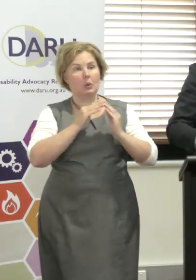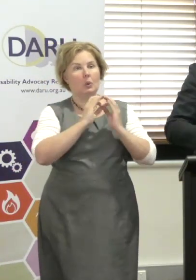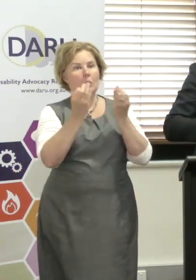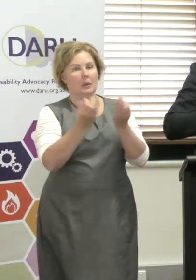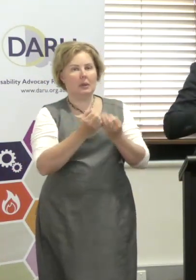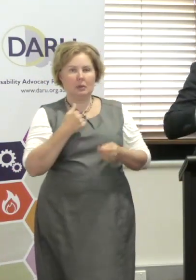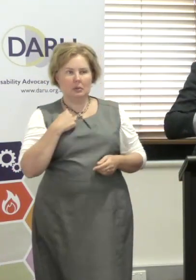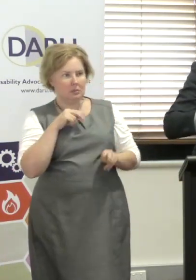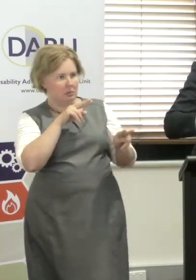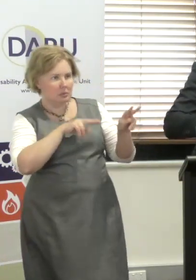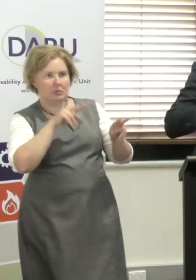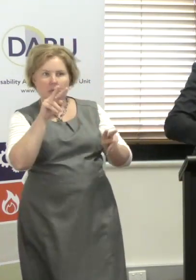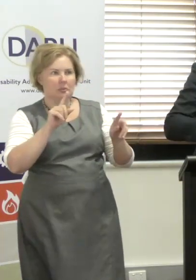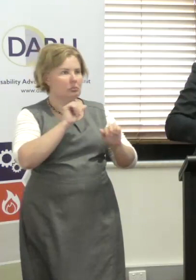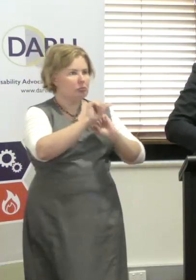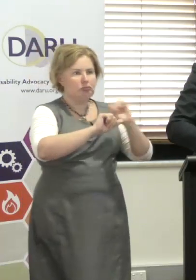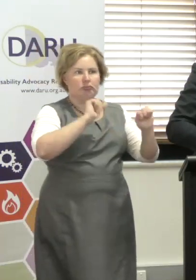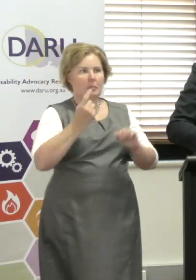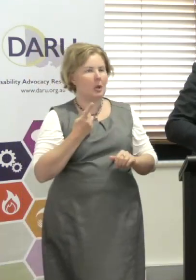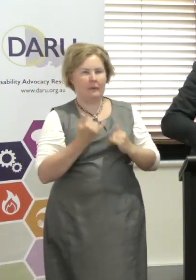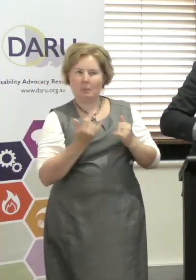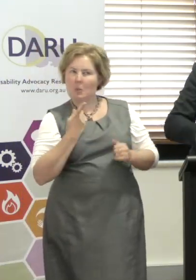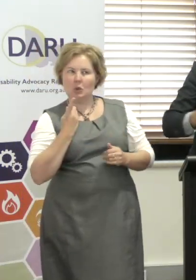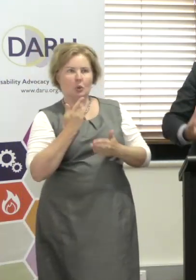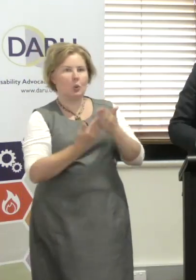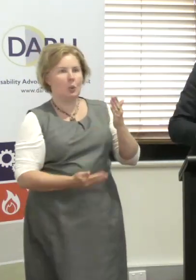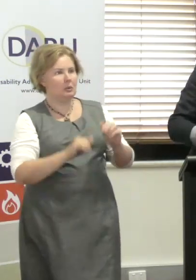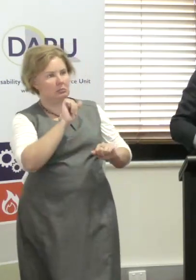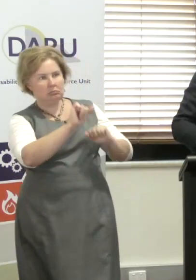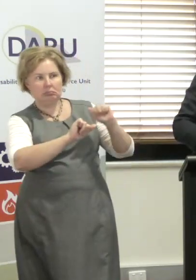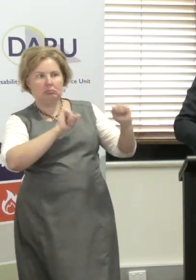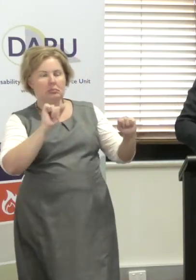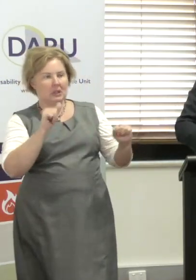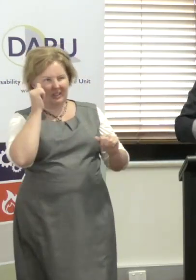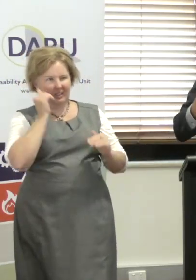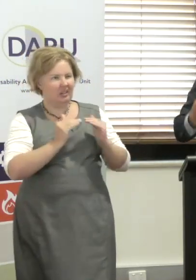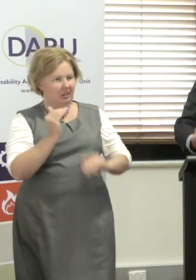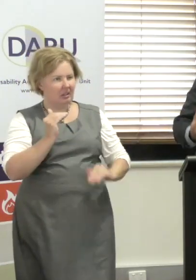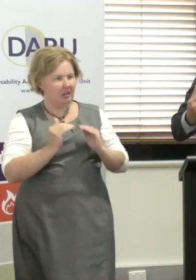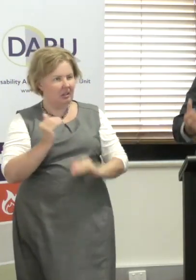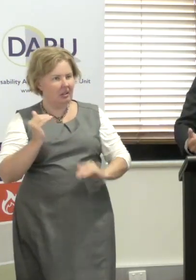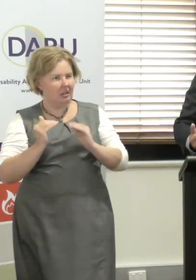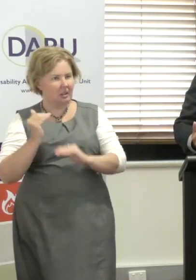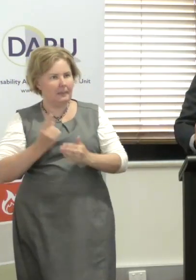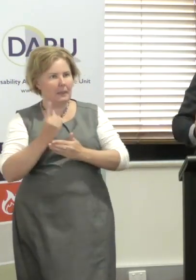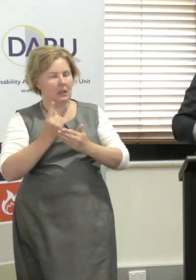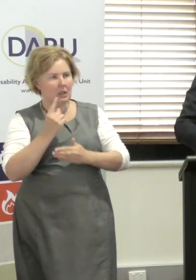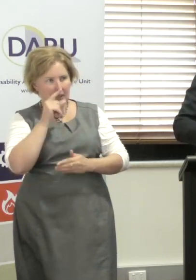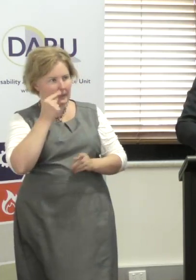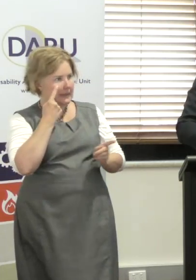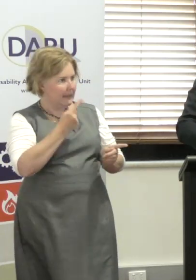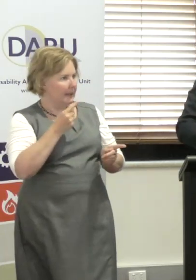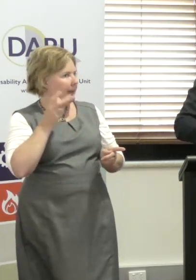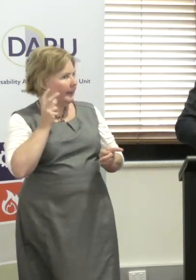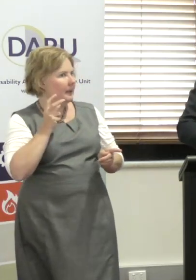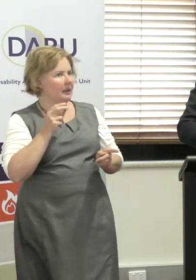these stories of very personal stories. So we kind of knew this inequality was happening. We could see it, we could hear it. We just